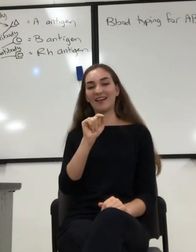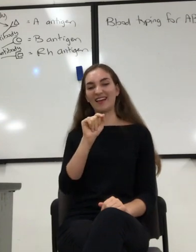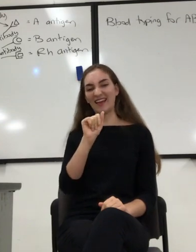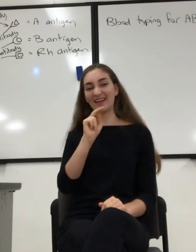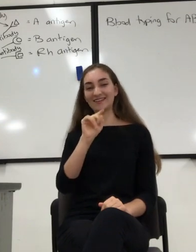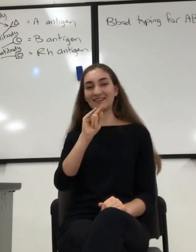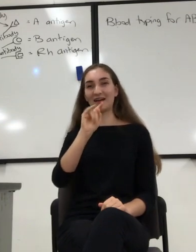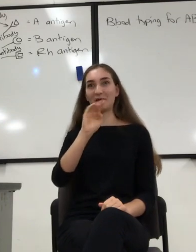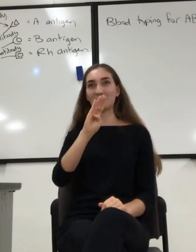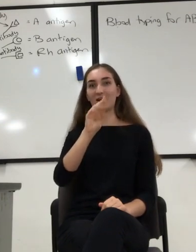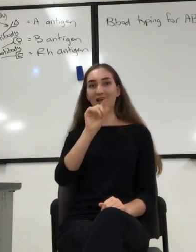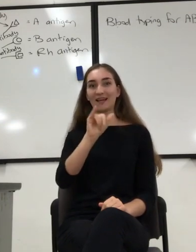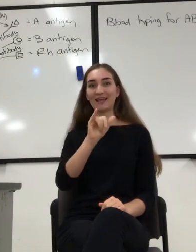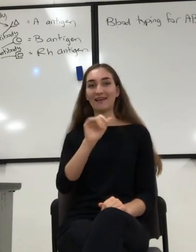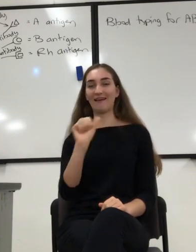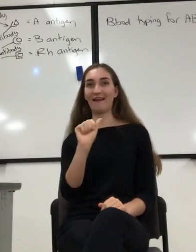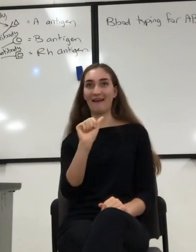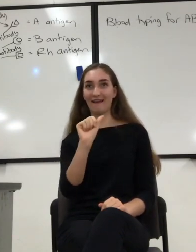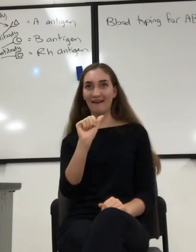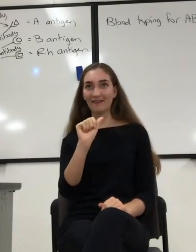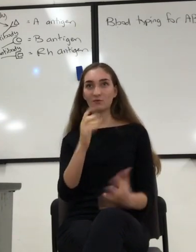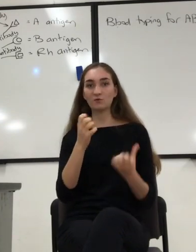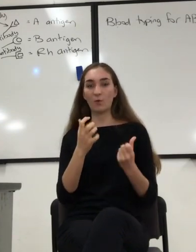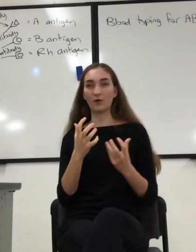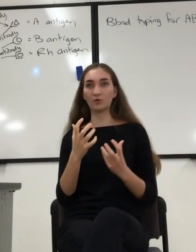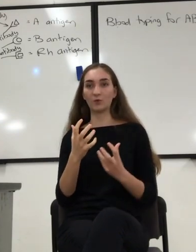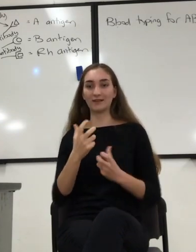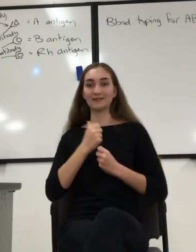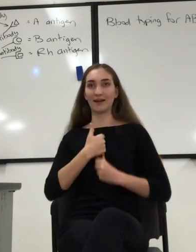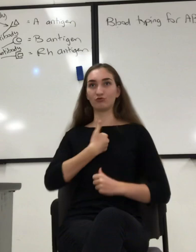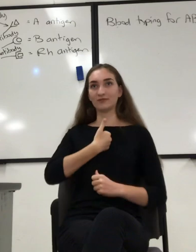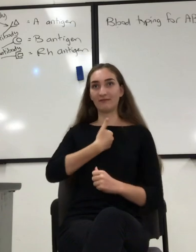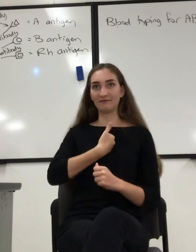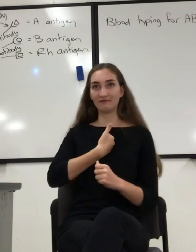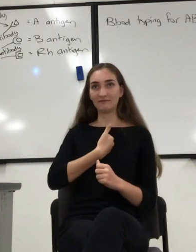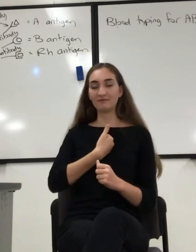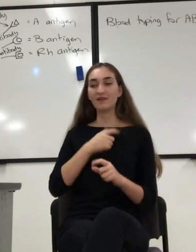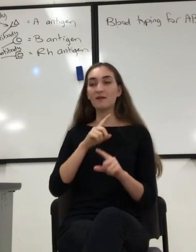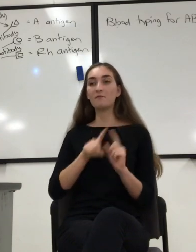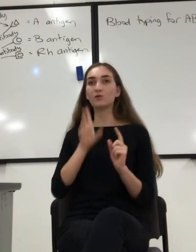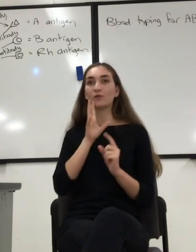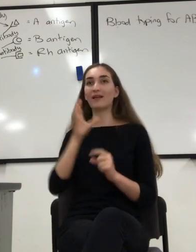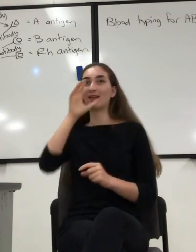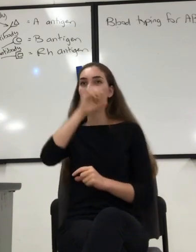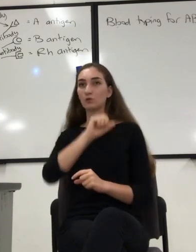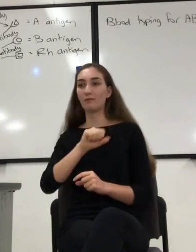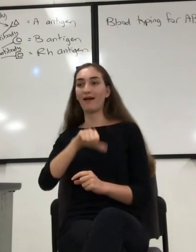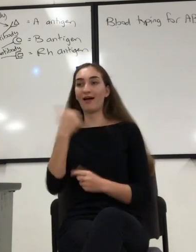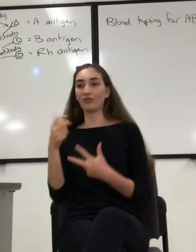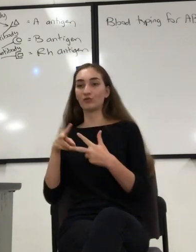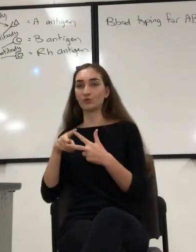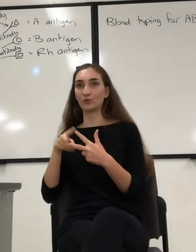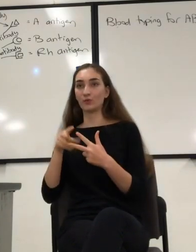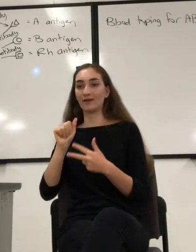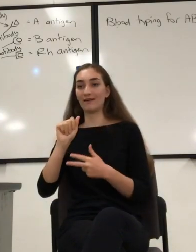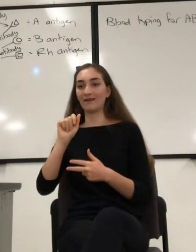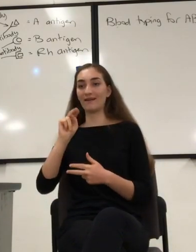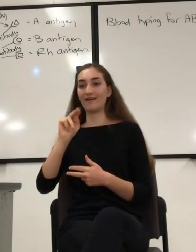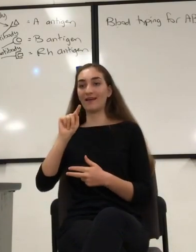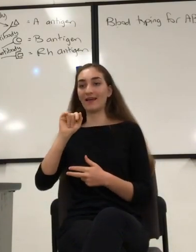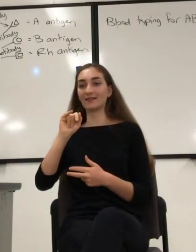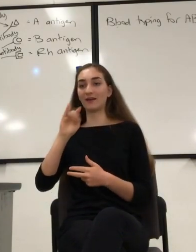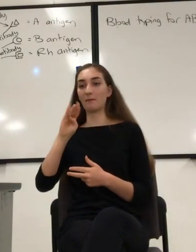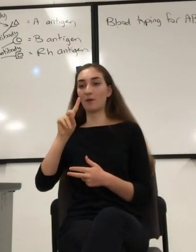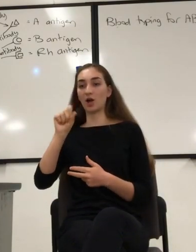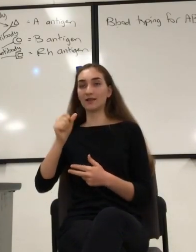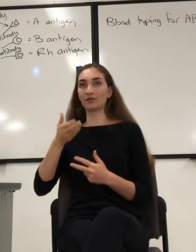yourself? You wouldn't. What you should assume is that the other two antibodies are present. Assume they've been sensitized and they got the